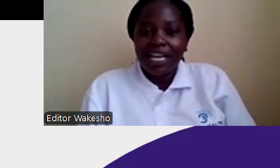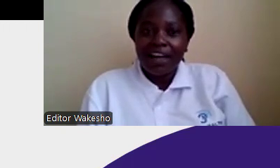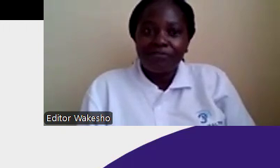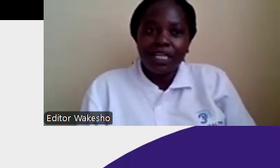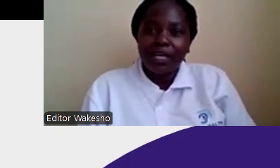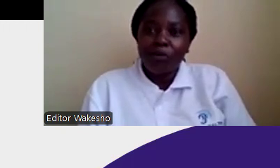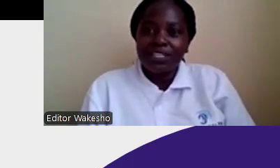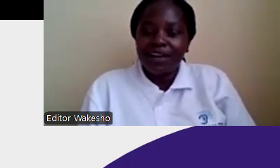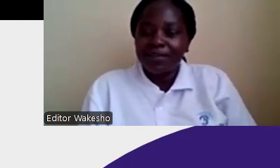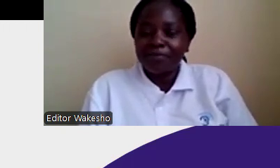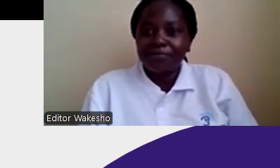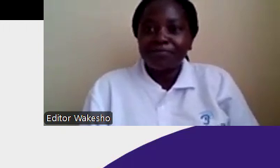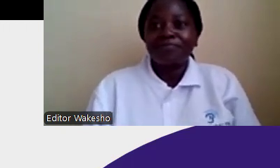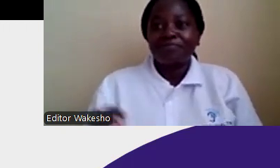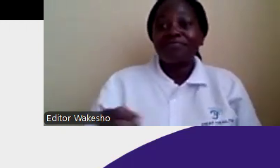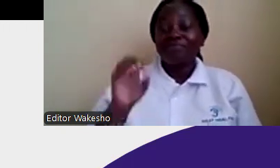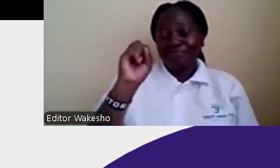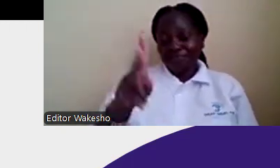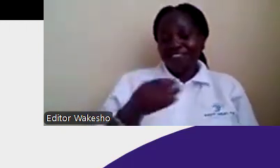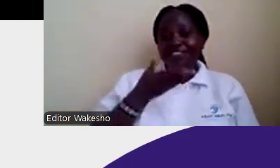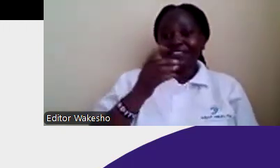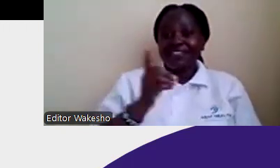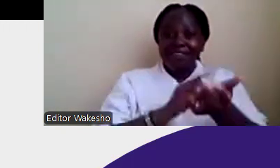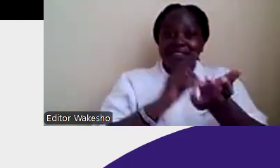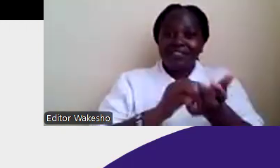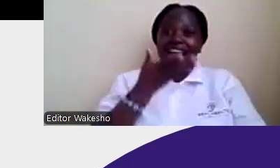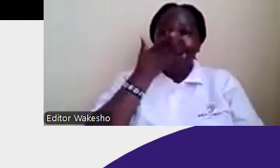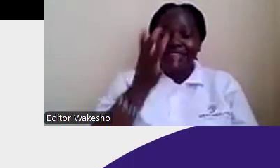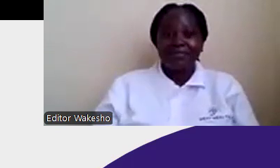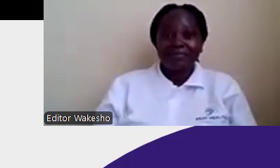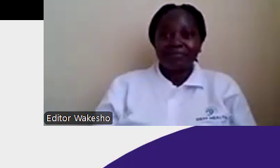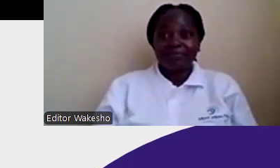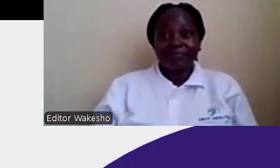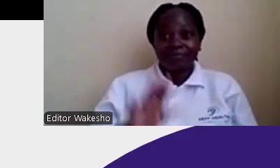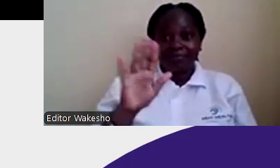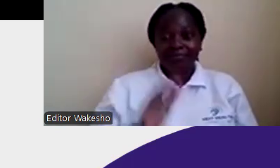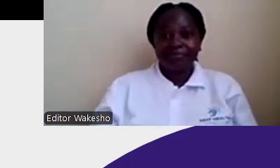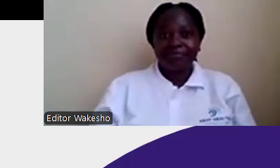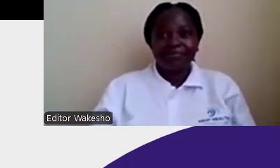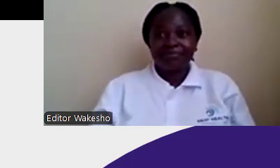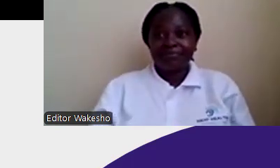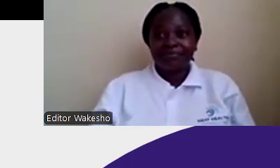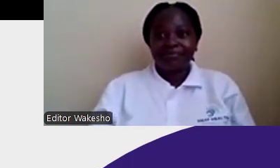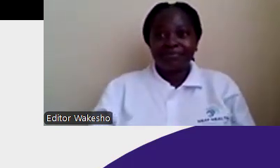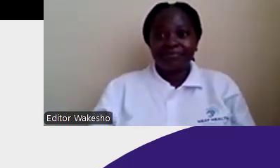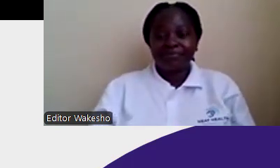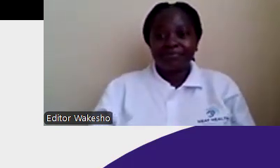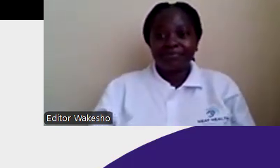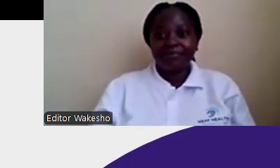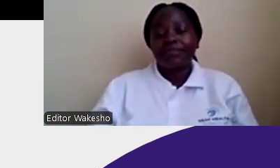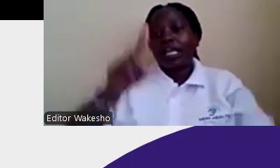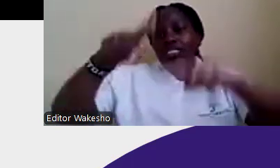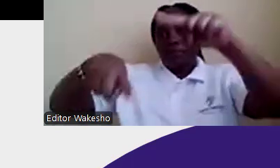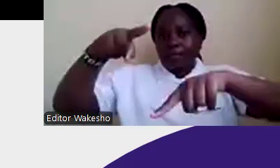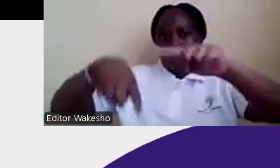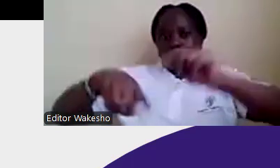Should I Okay. love taking water? Okay. Now, I would say it depends, right? How much